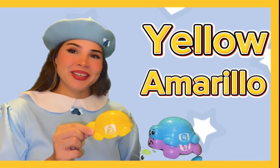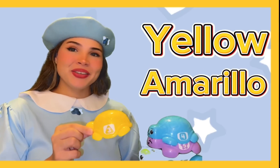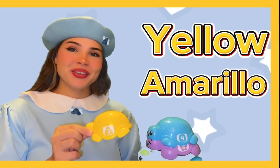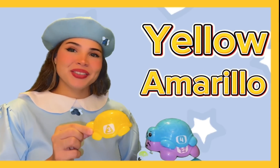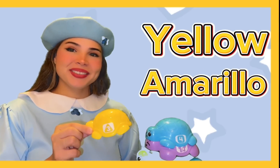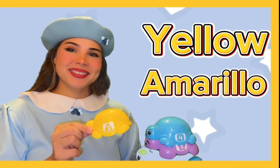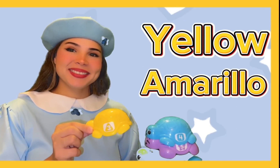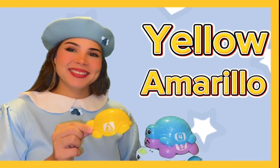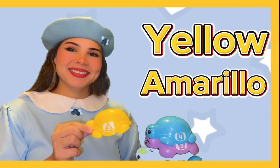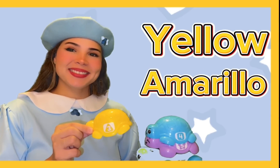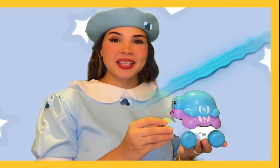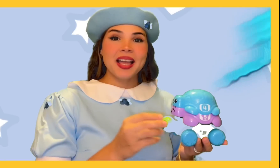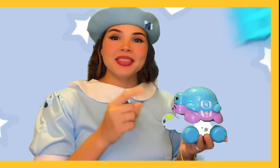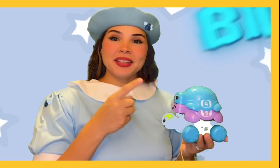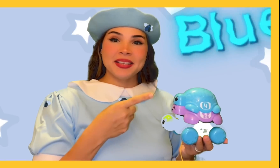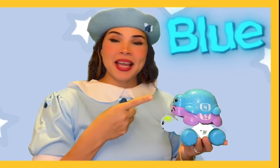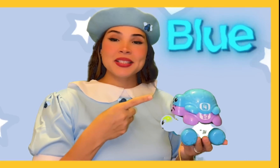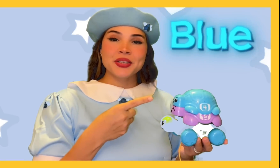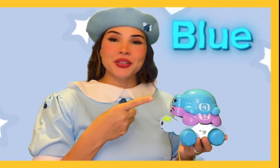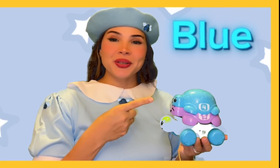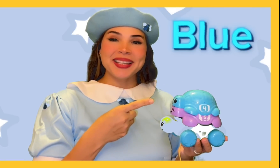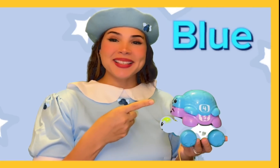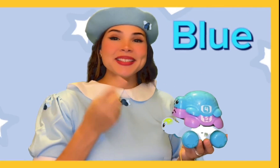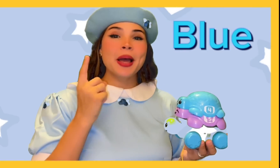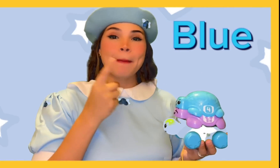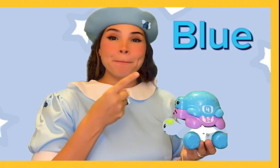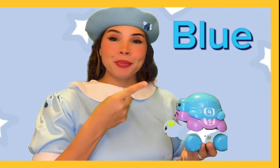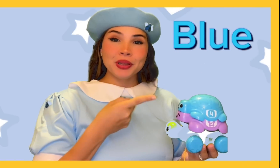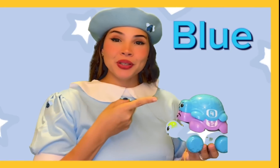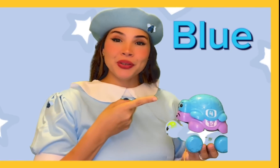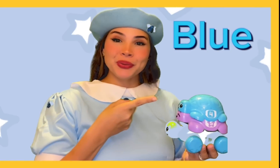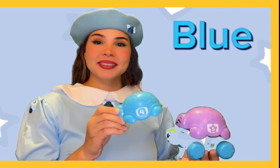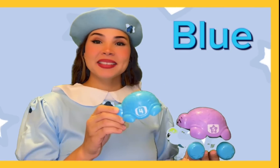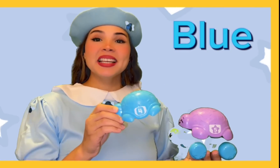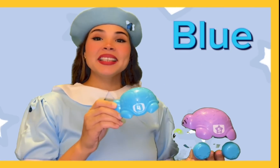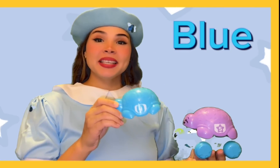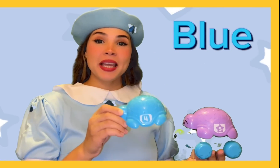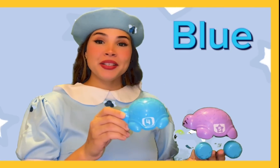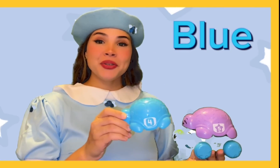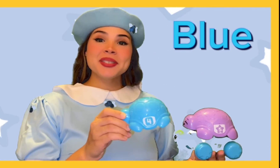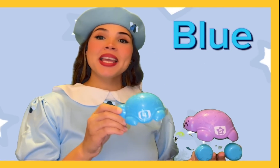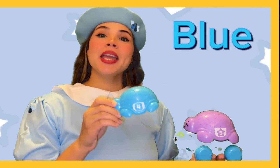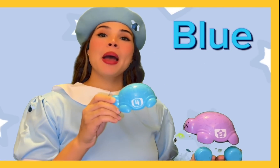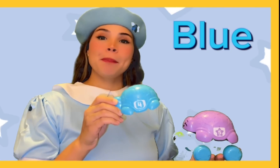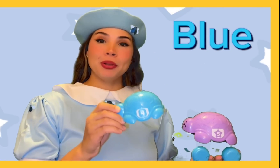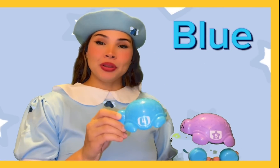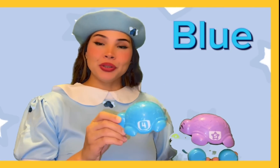Amarillo. The next turtle is blue. Can you say blue?